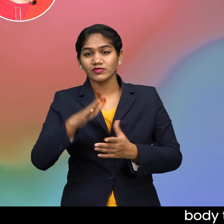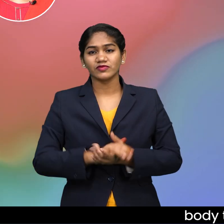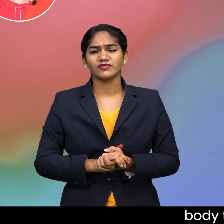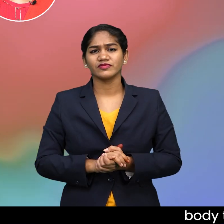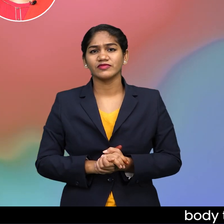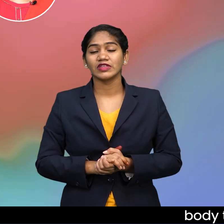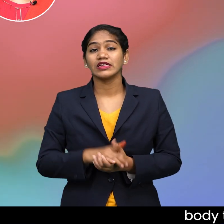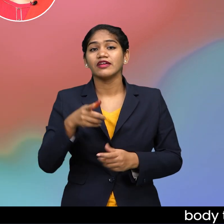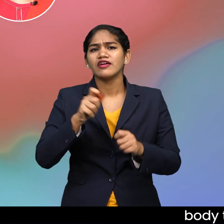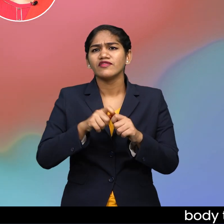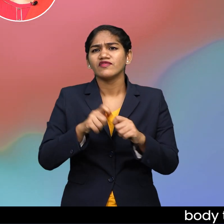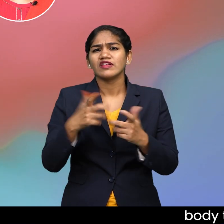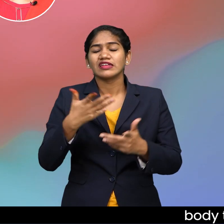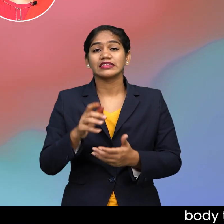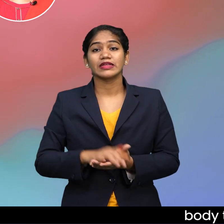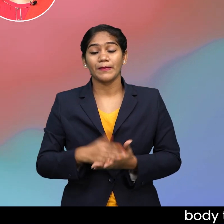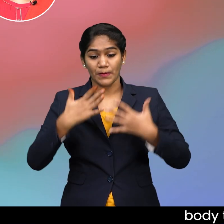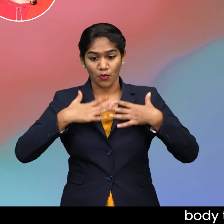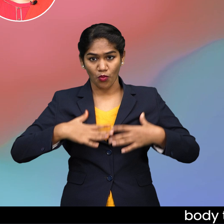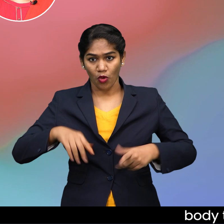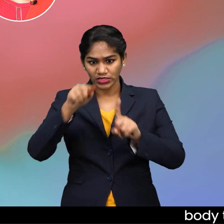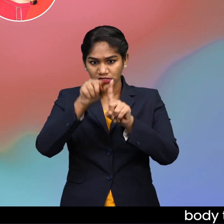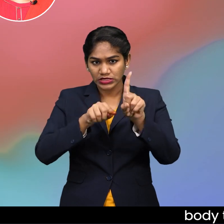body temperature,